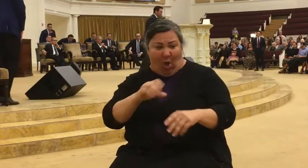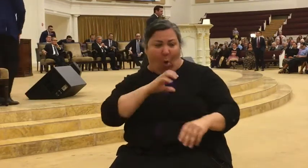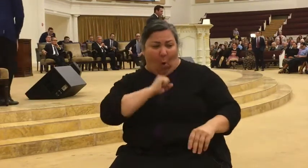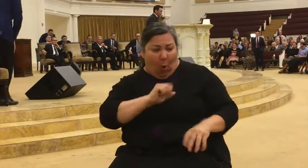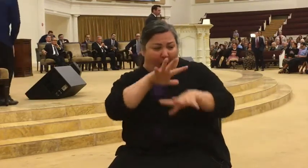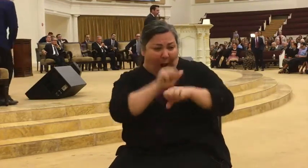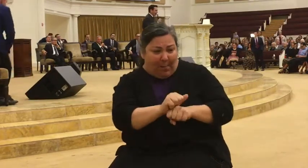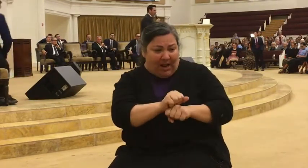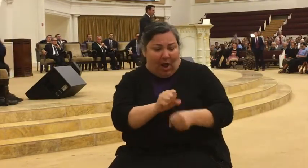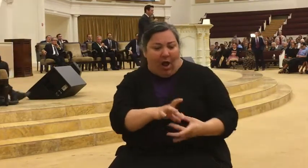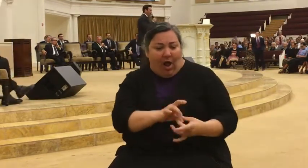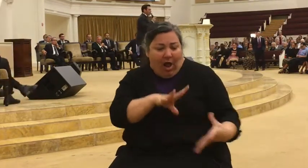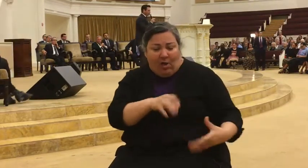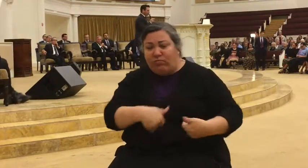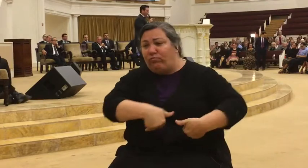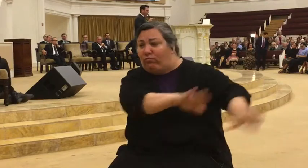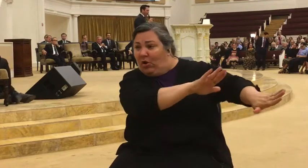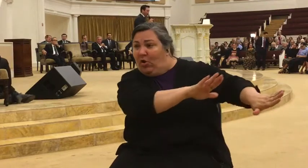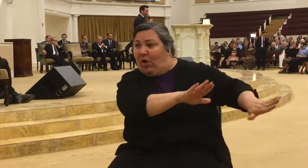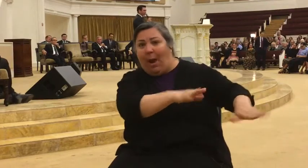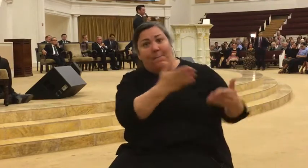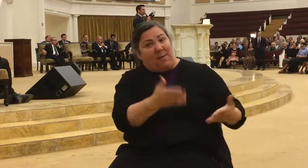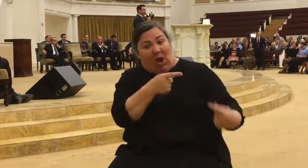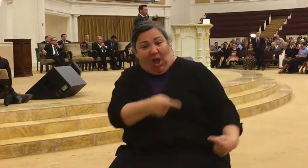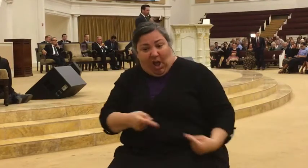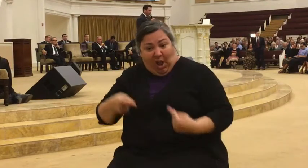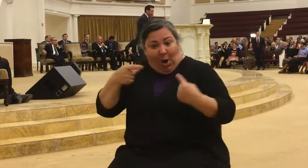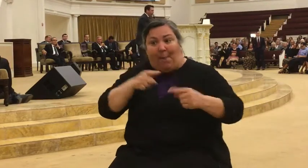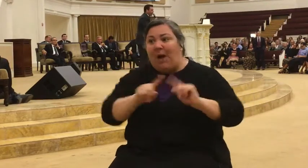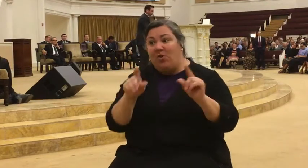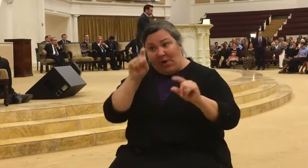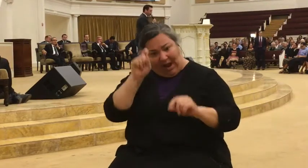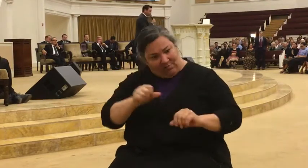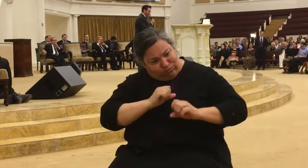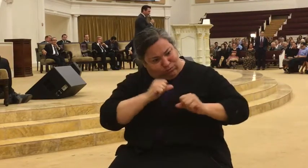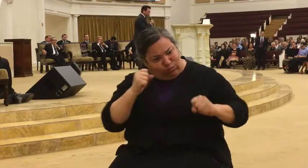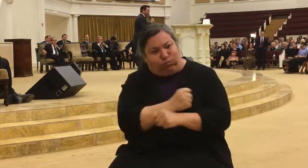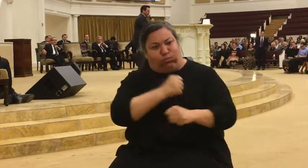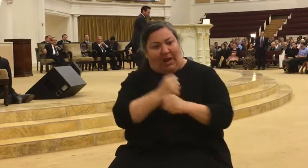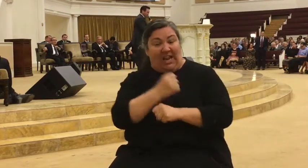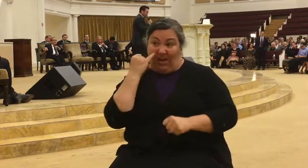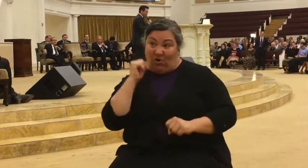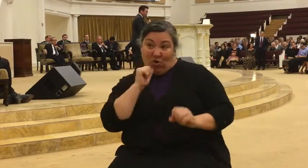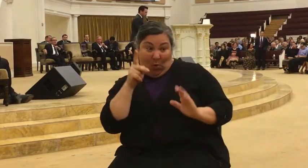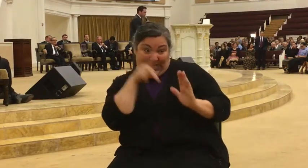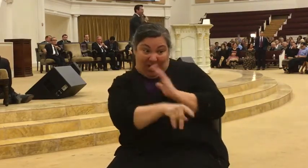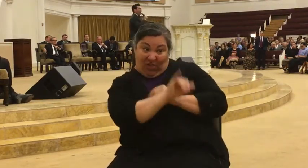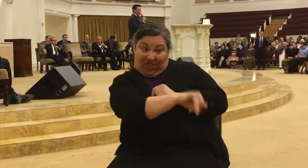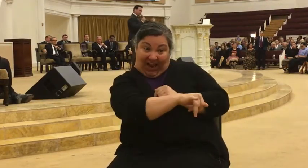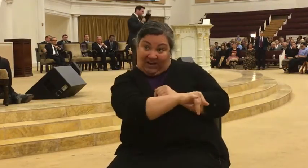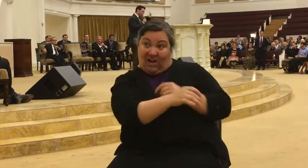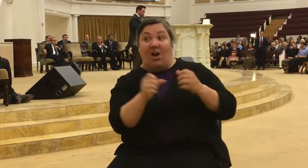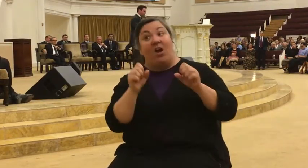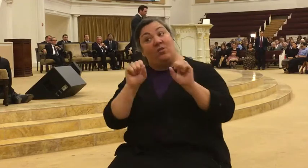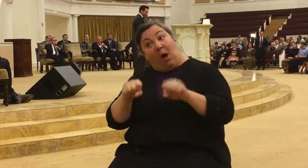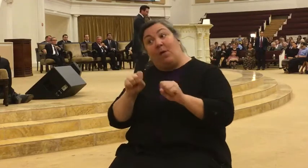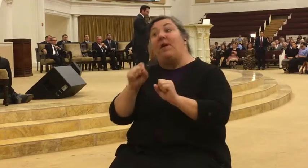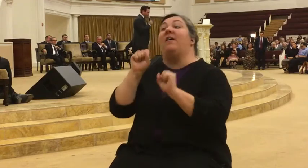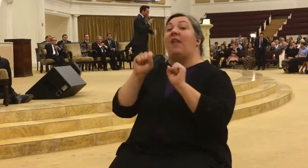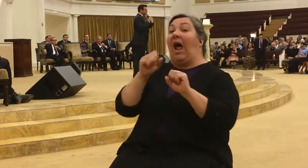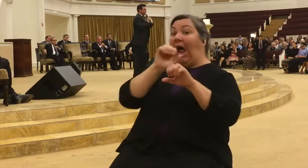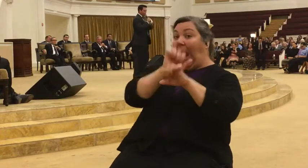habit. It may die hard, but you better fight it, because if you don't kill it, there's a good chance it's gonna kill you. And I'm not sure what